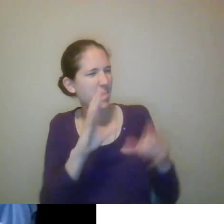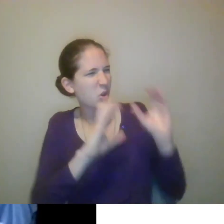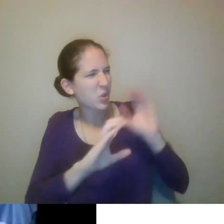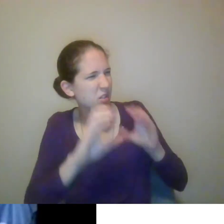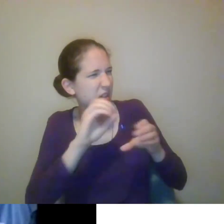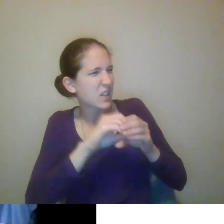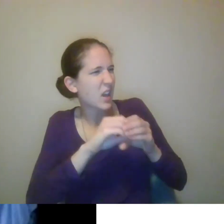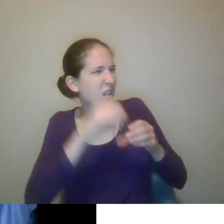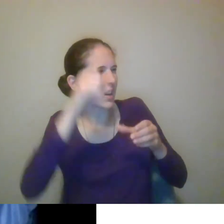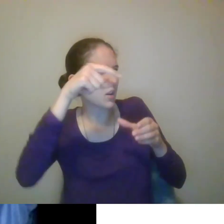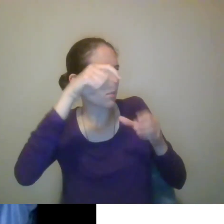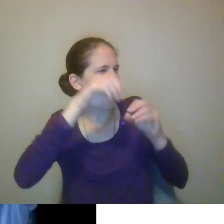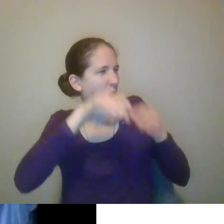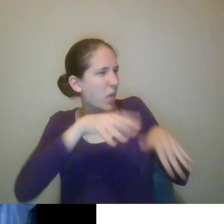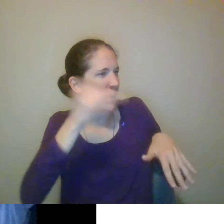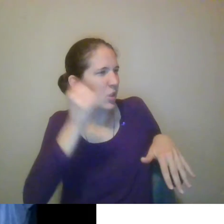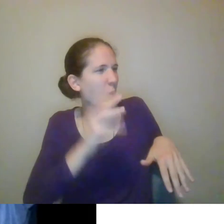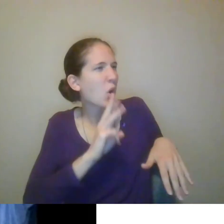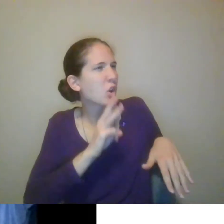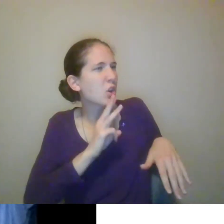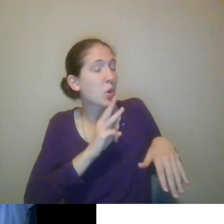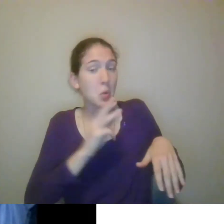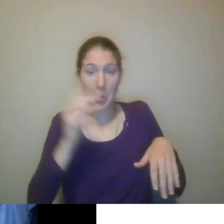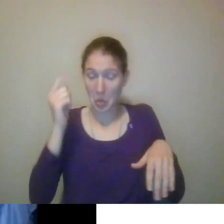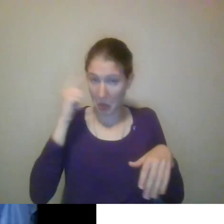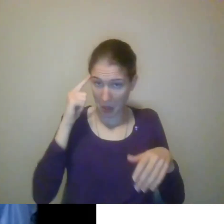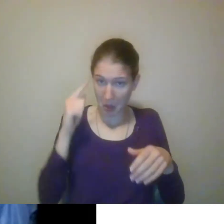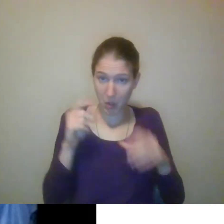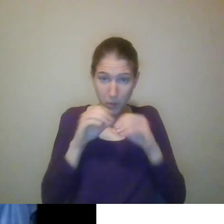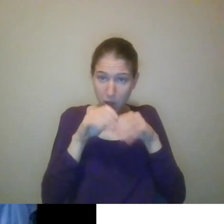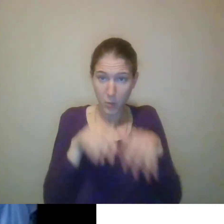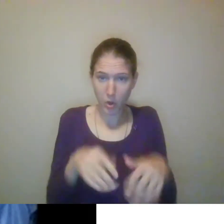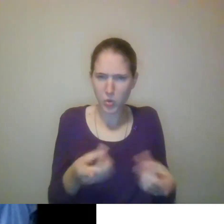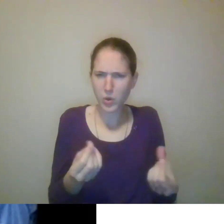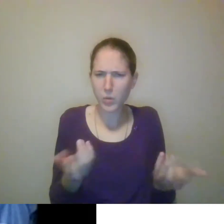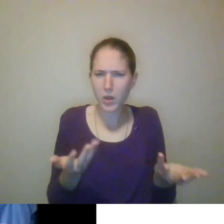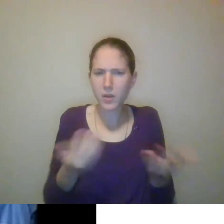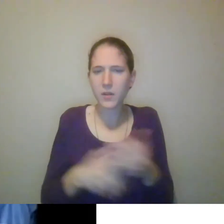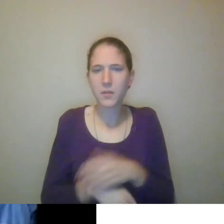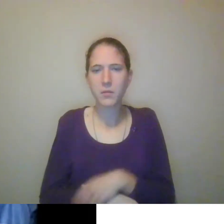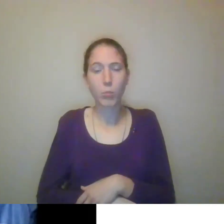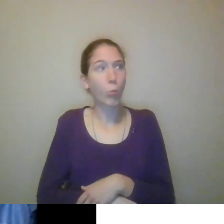apart? Because of the water? Okay. So you think it's spreading apart and doing what?